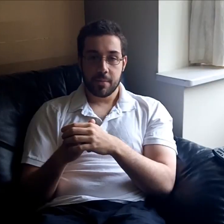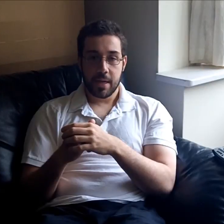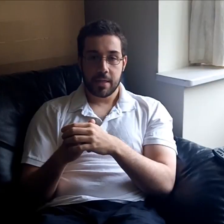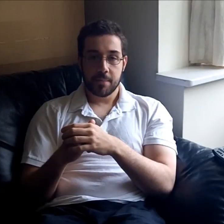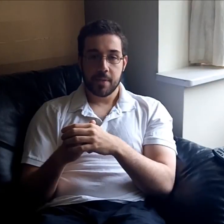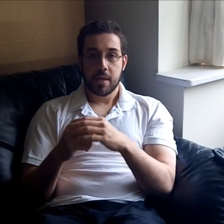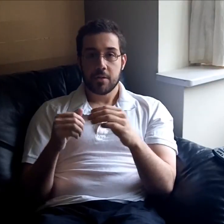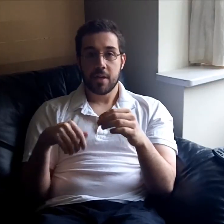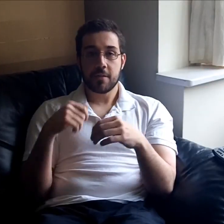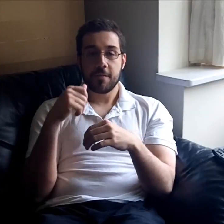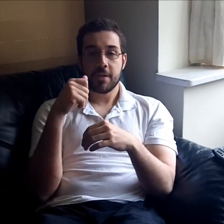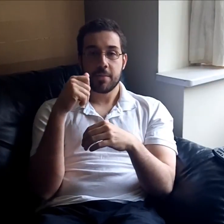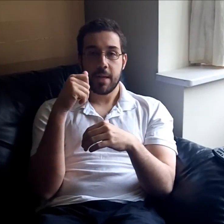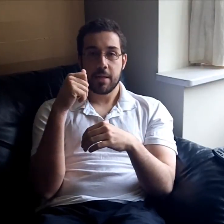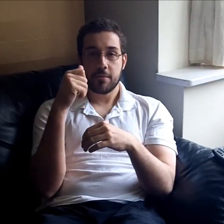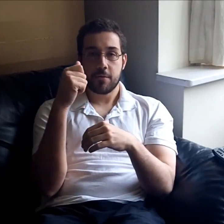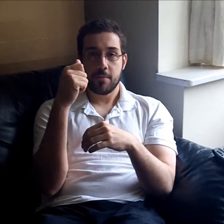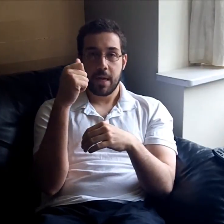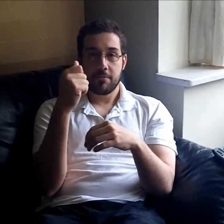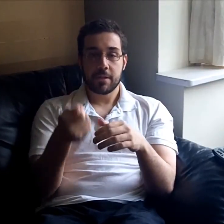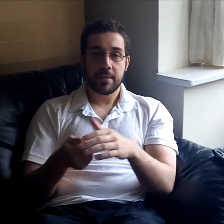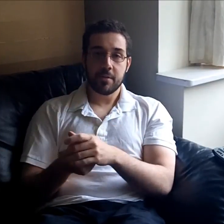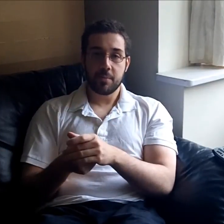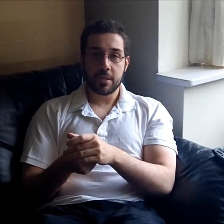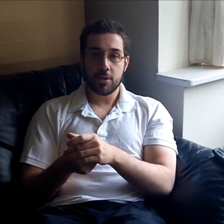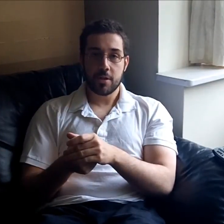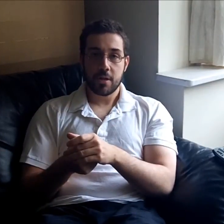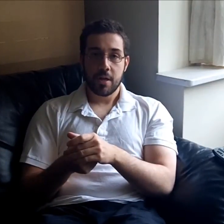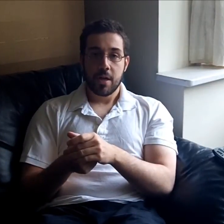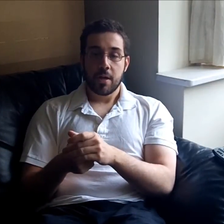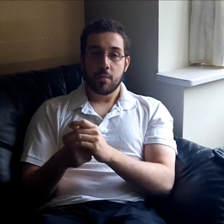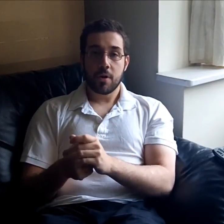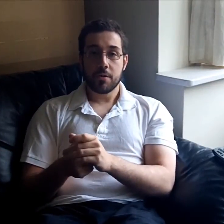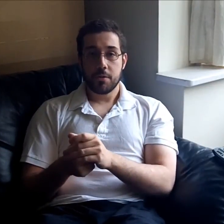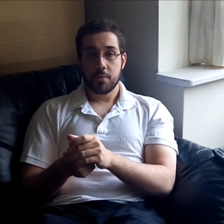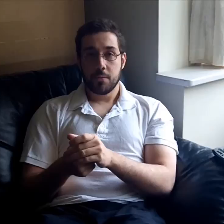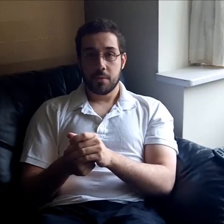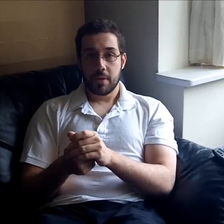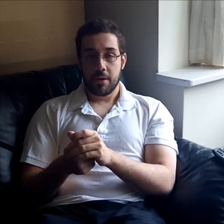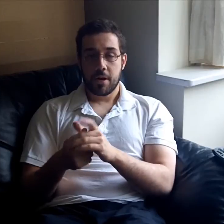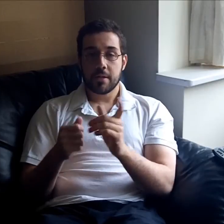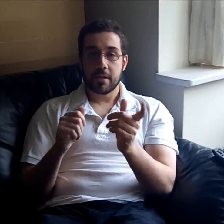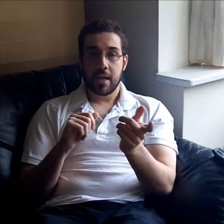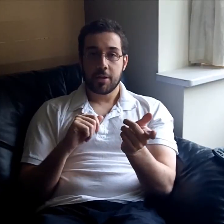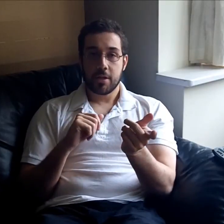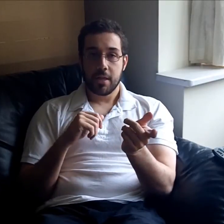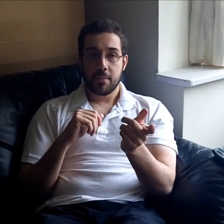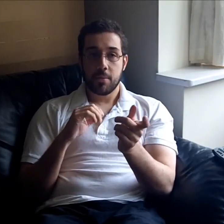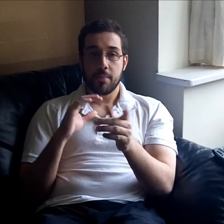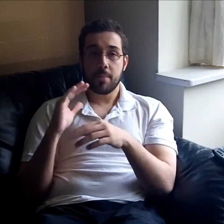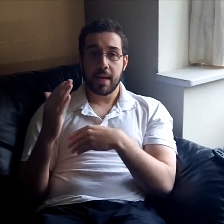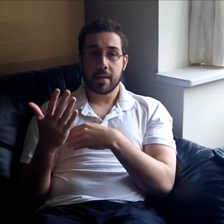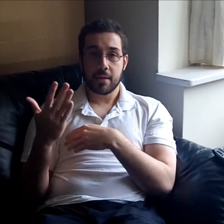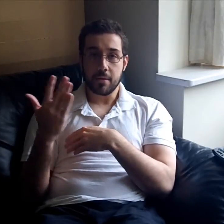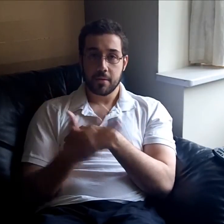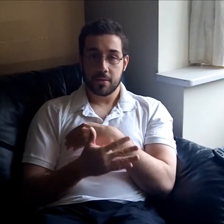head. So that's fingerspelling from a receptive position. What I'll do now, guys, is I'll actually put a blank